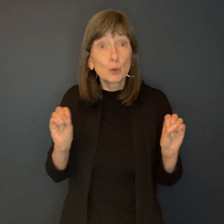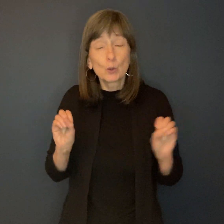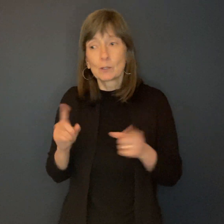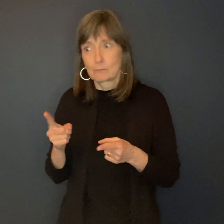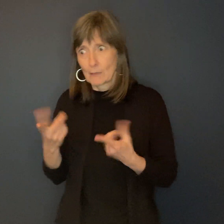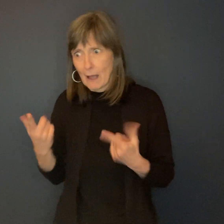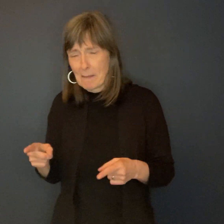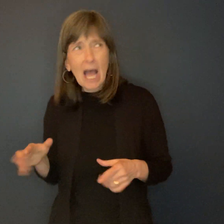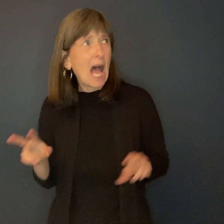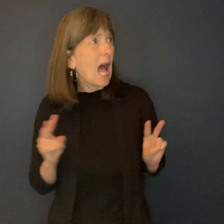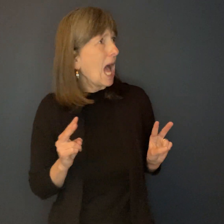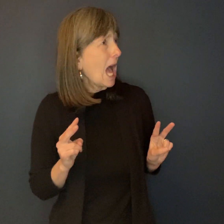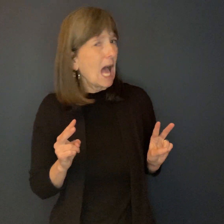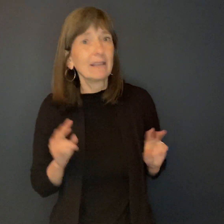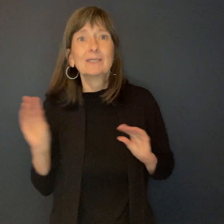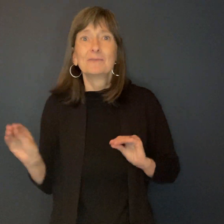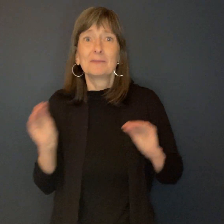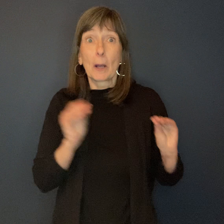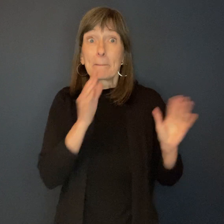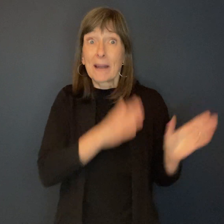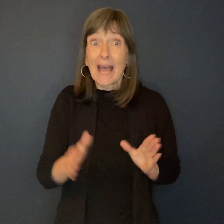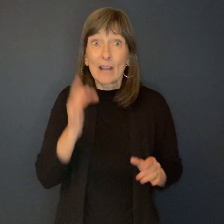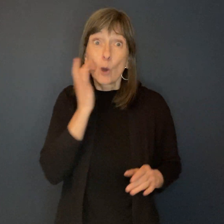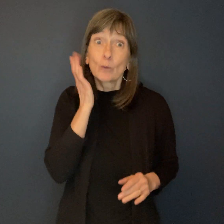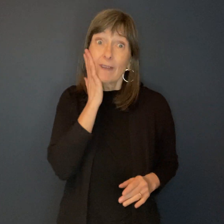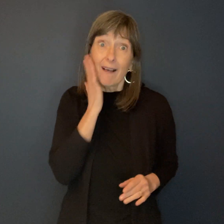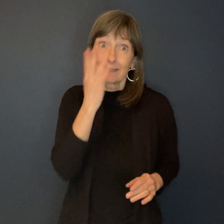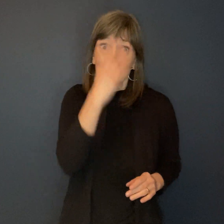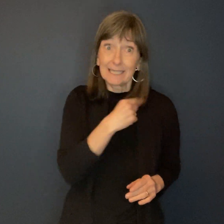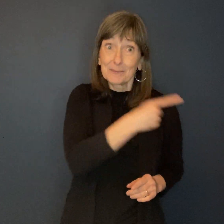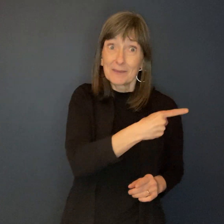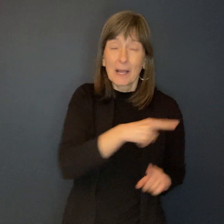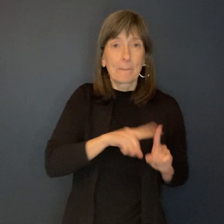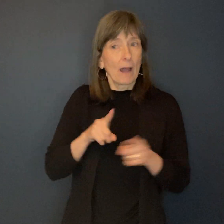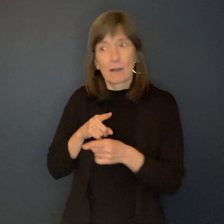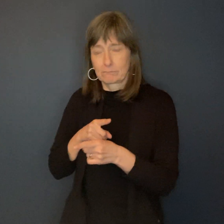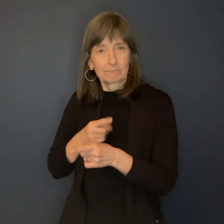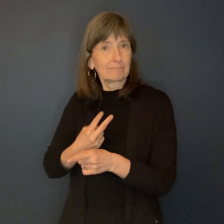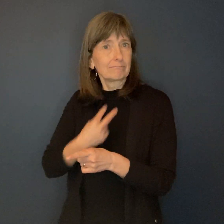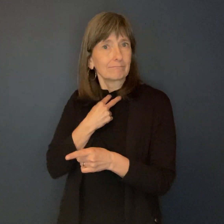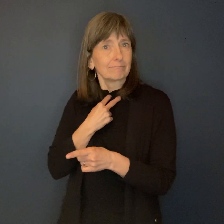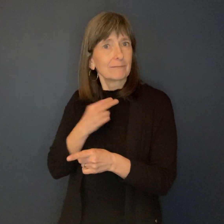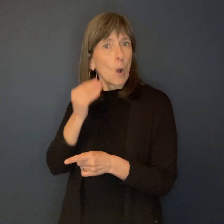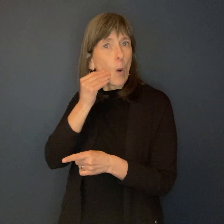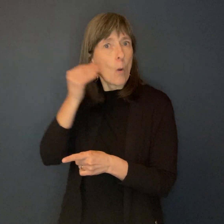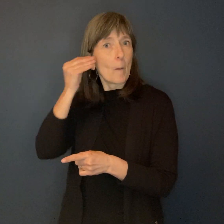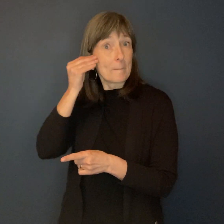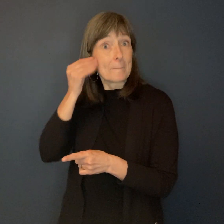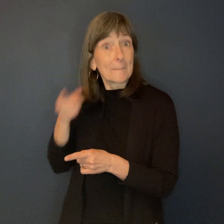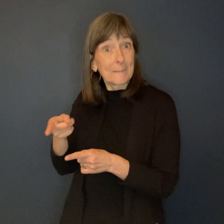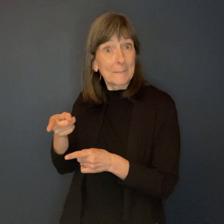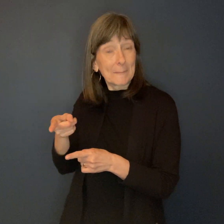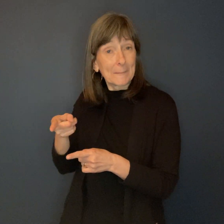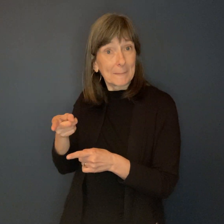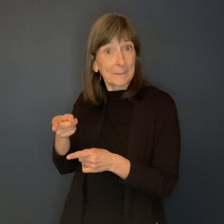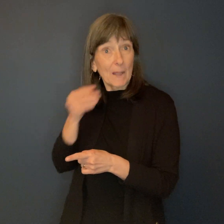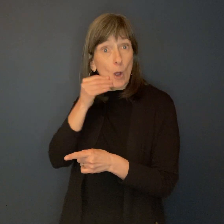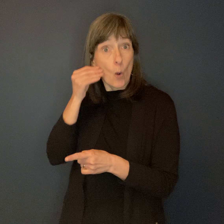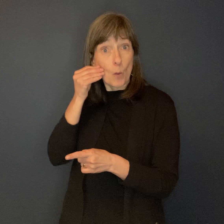but we ended up in a private residence because we got stuck there. But myself and a couple of other people, two ladies,